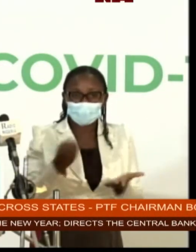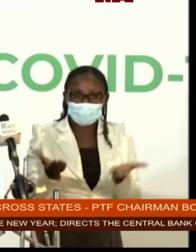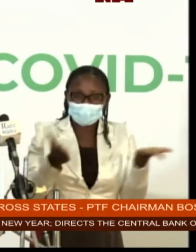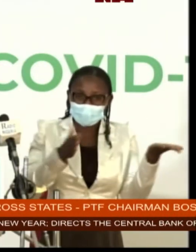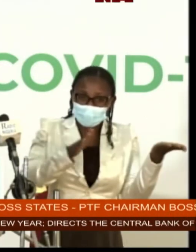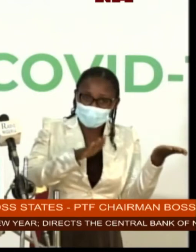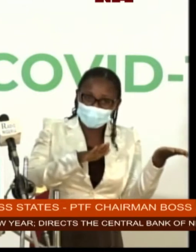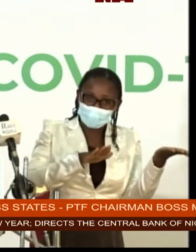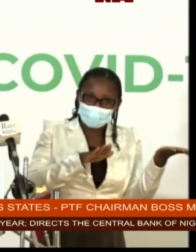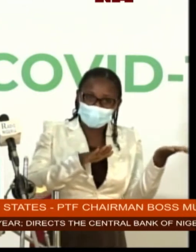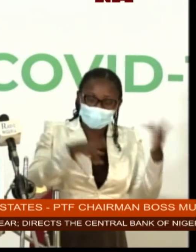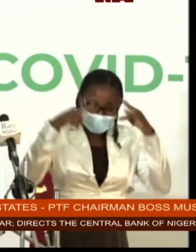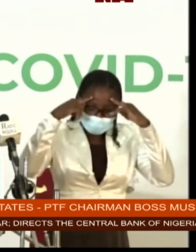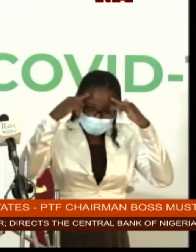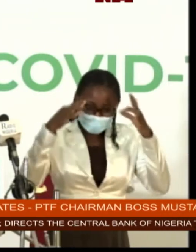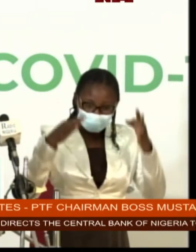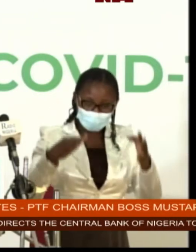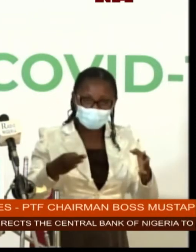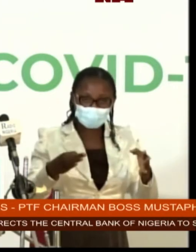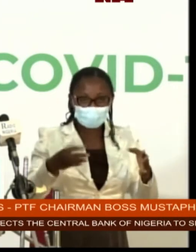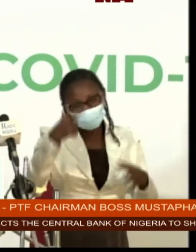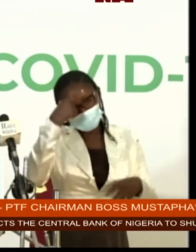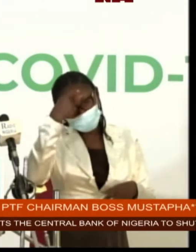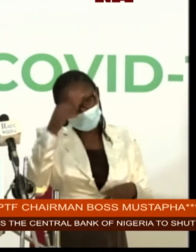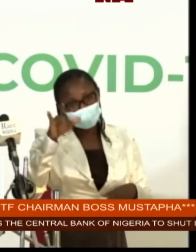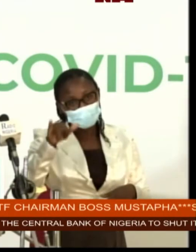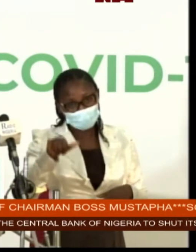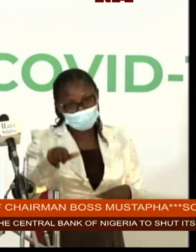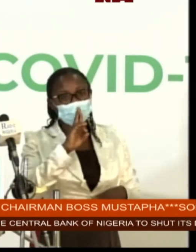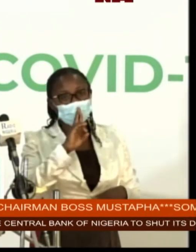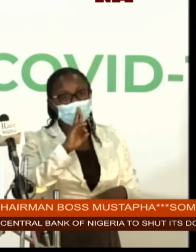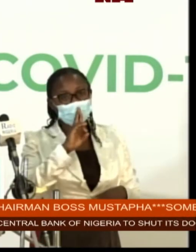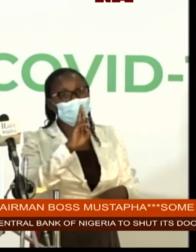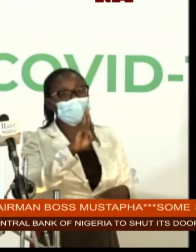death decision, because they are.